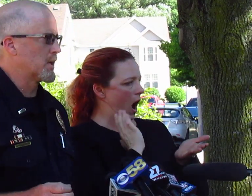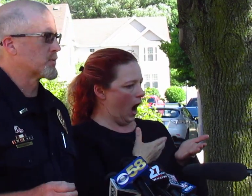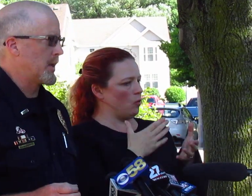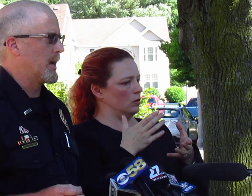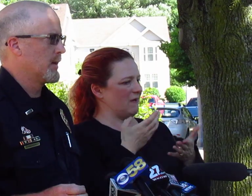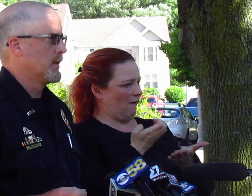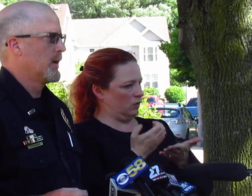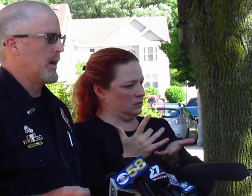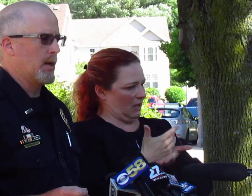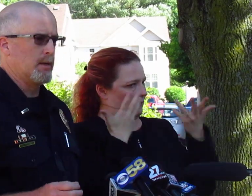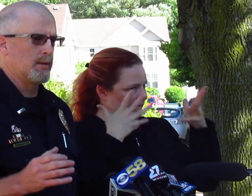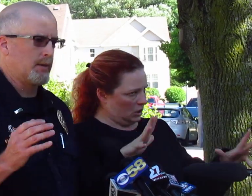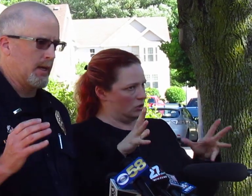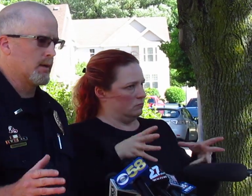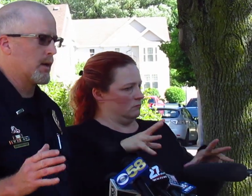remove ourselves from that.